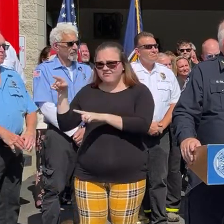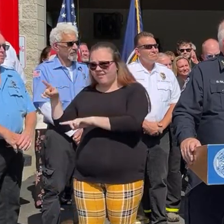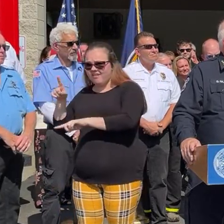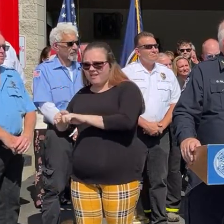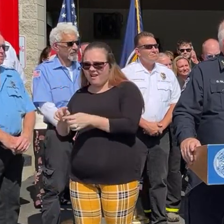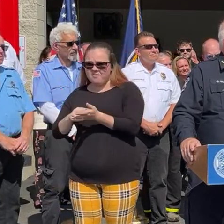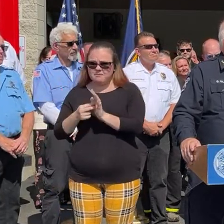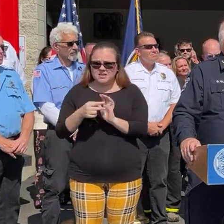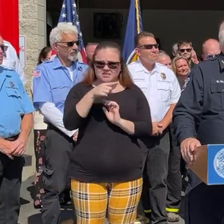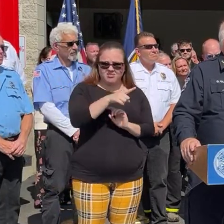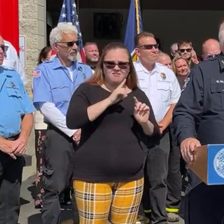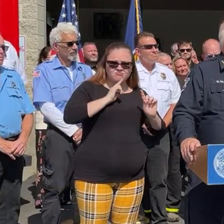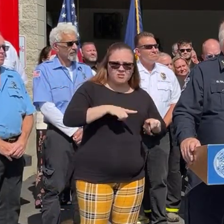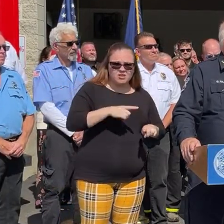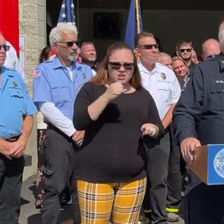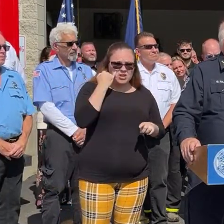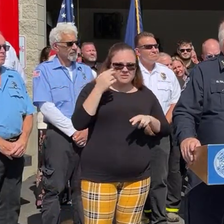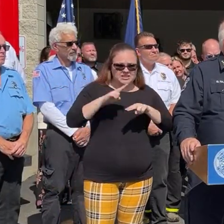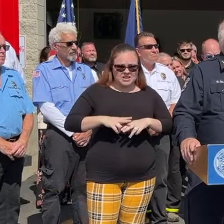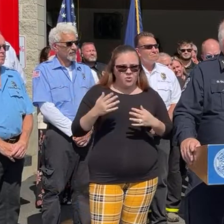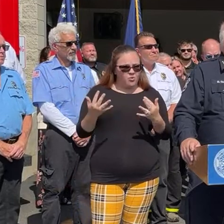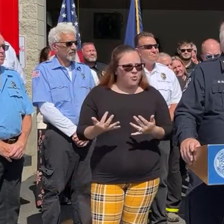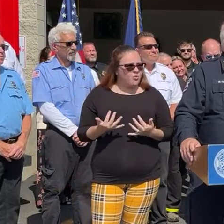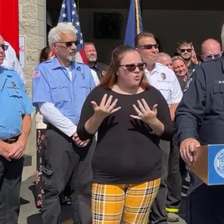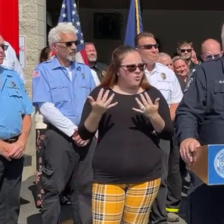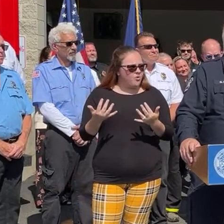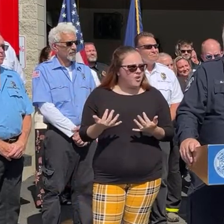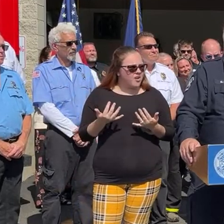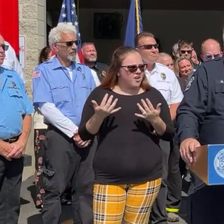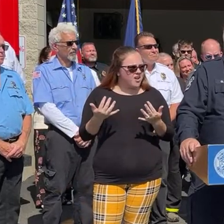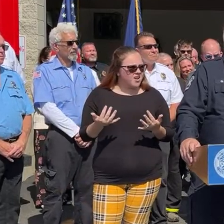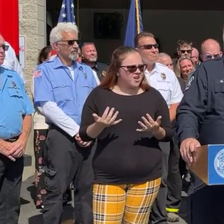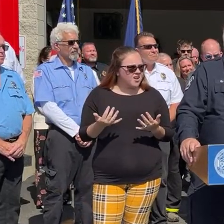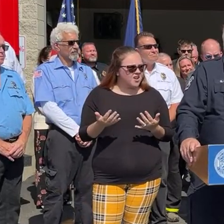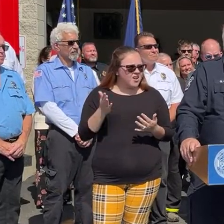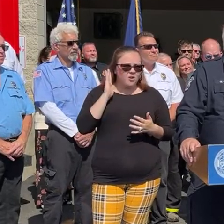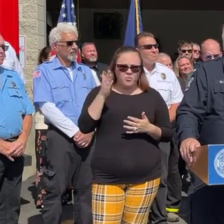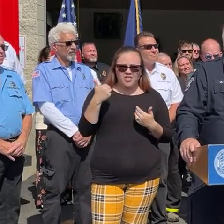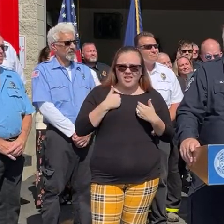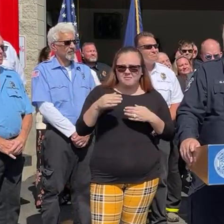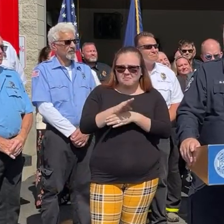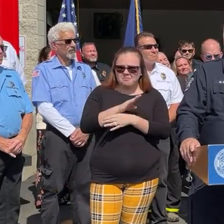in. So if it's sitting here waiting, will they be kept busy